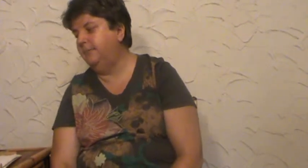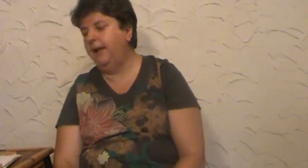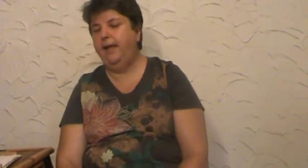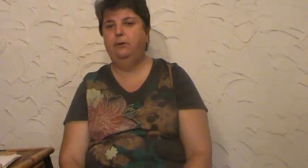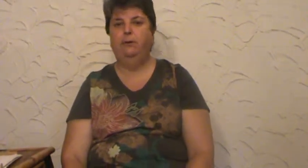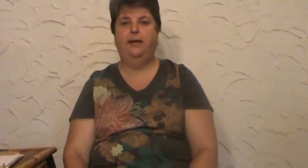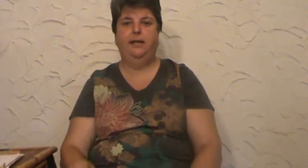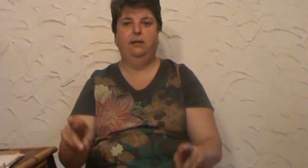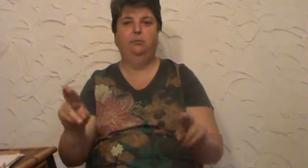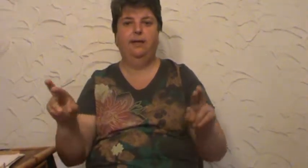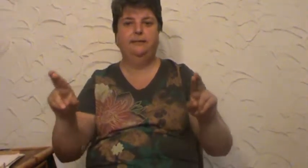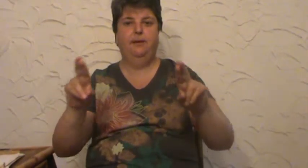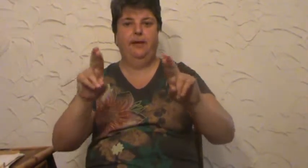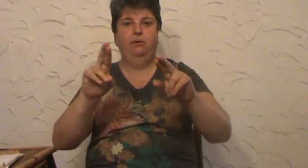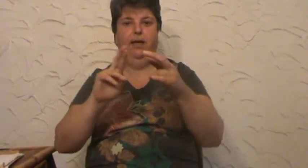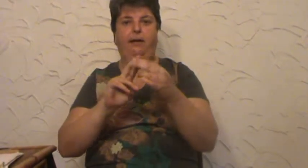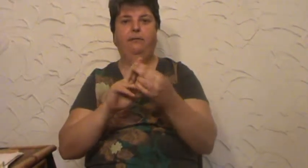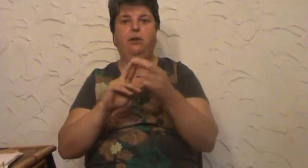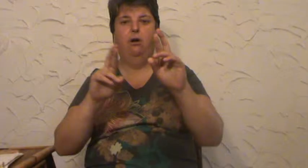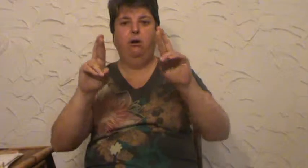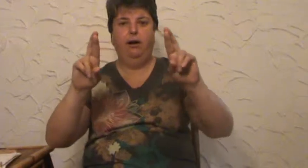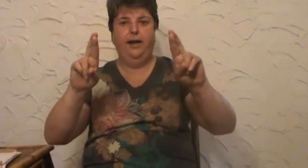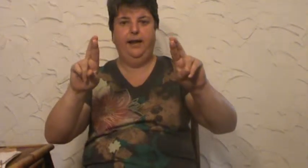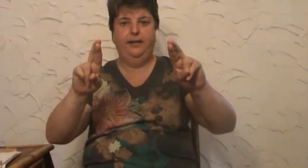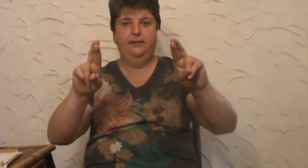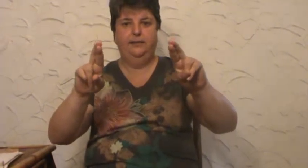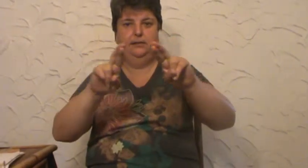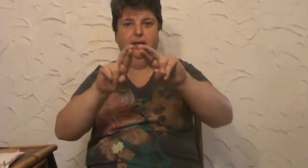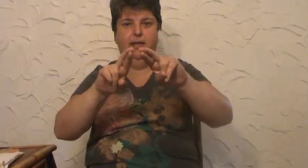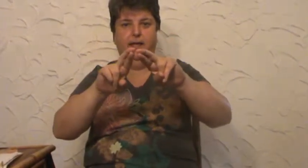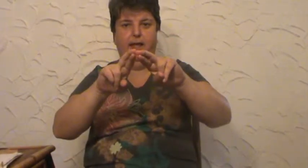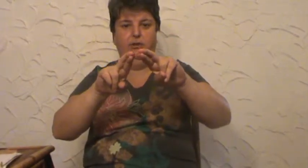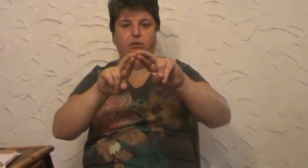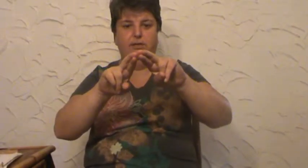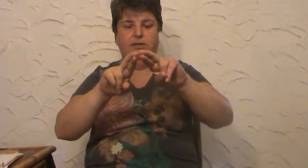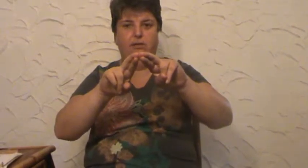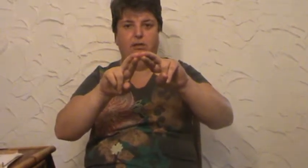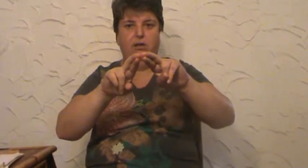Resume and ready. Resume. You have R hands and you're just